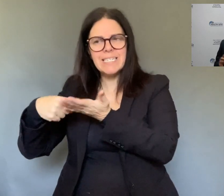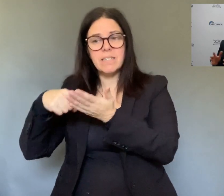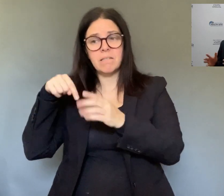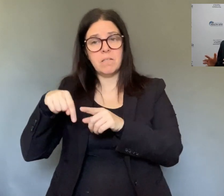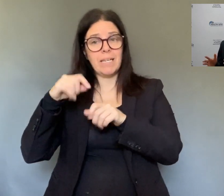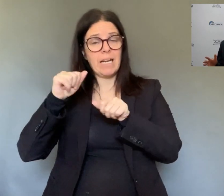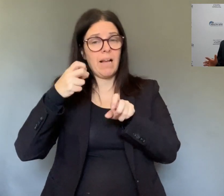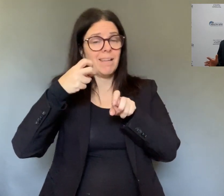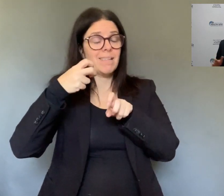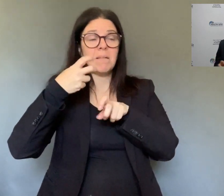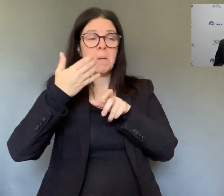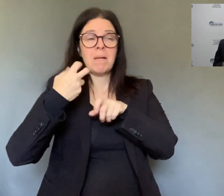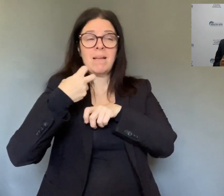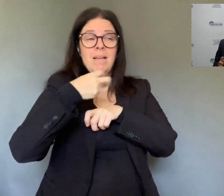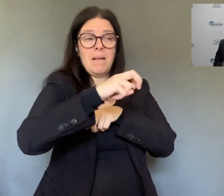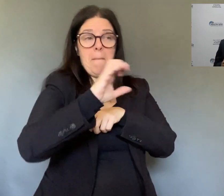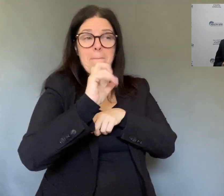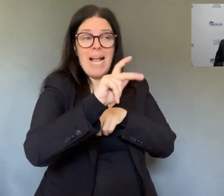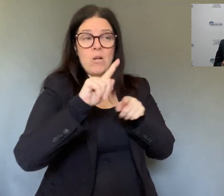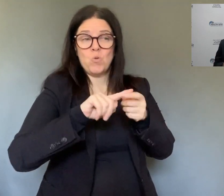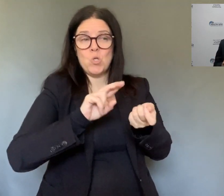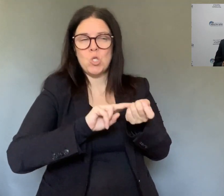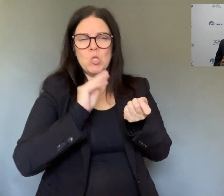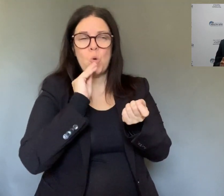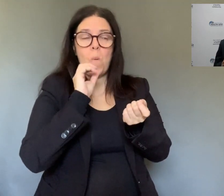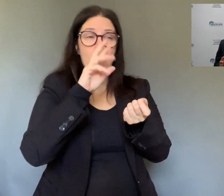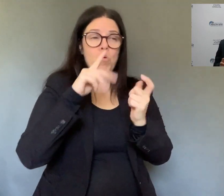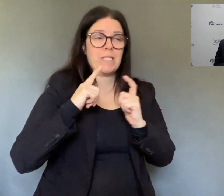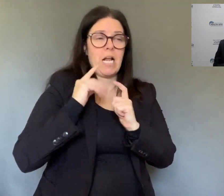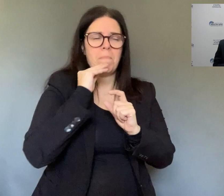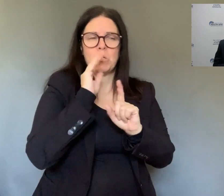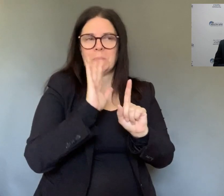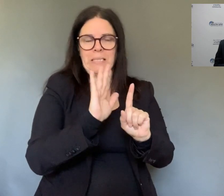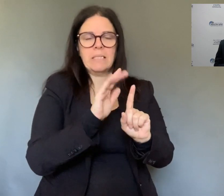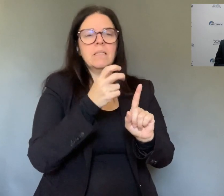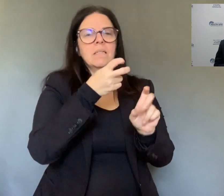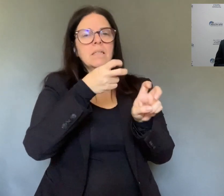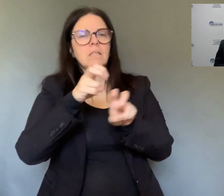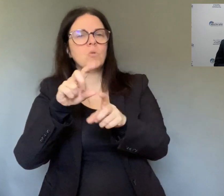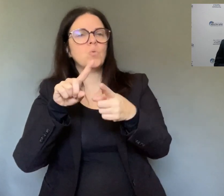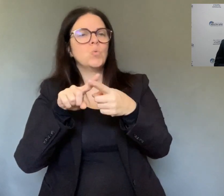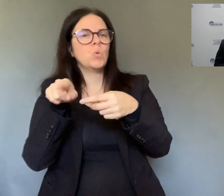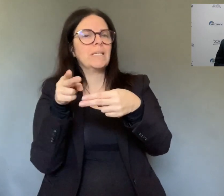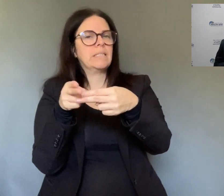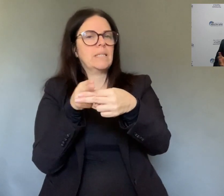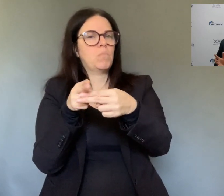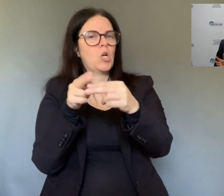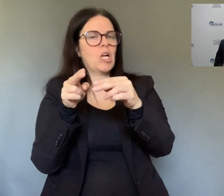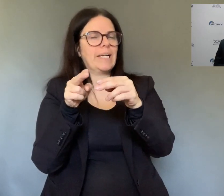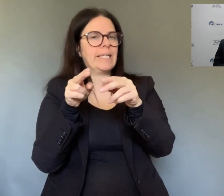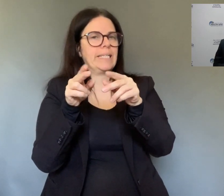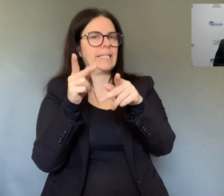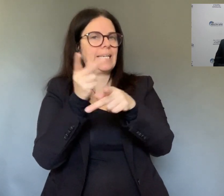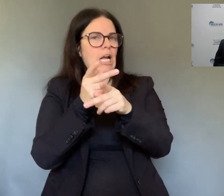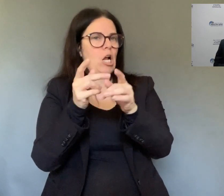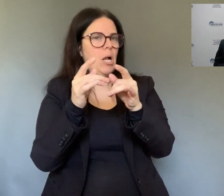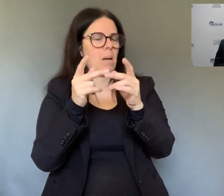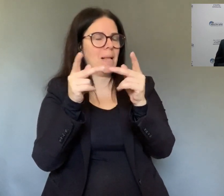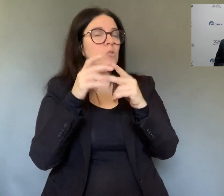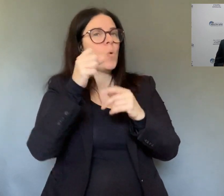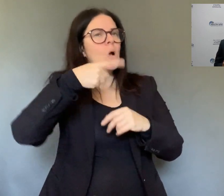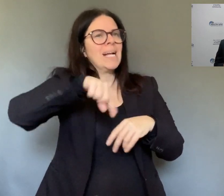patients are being transferred there too. So there are some innovative ways that we are doing to as a system